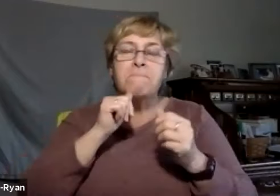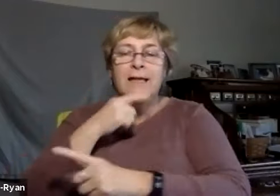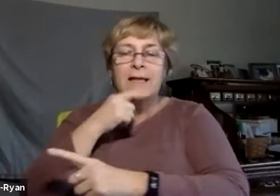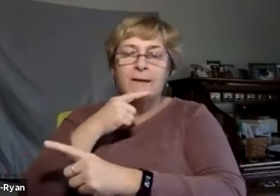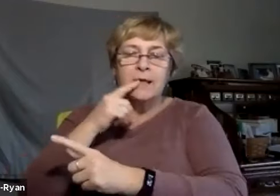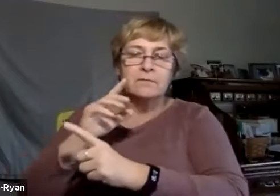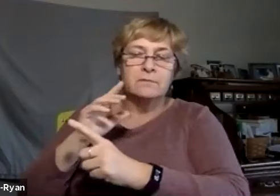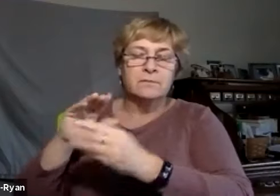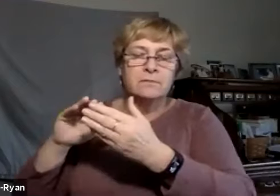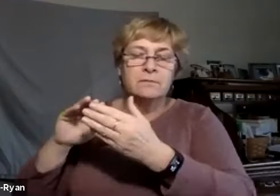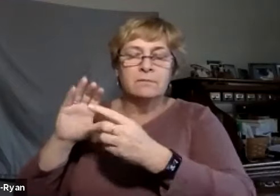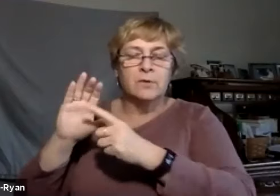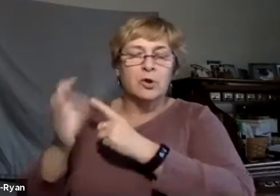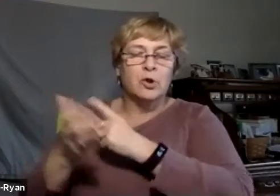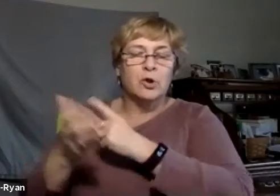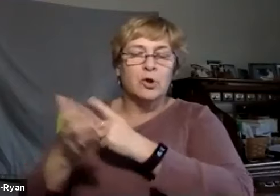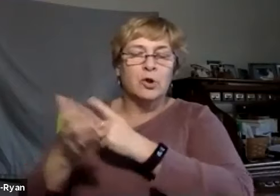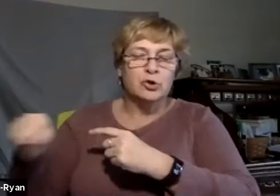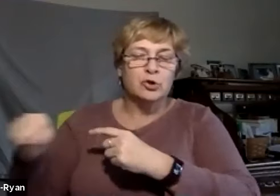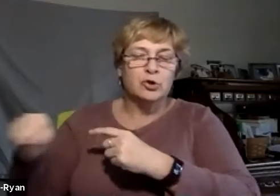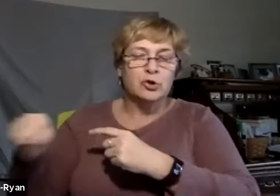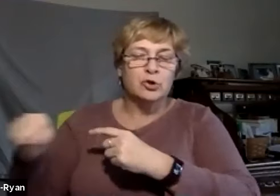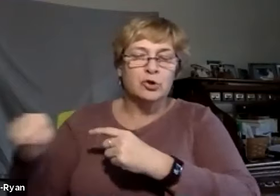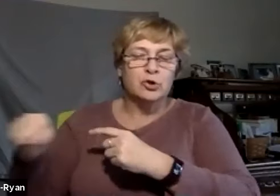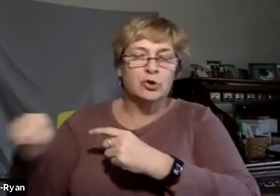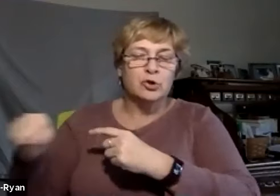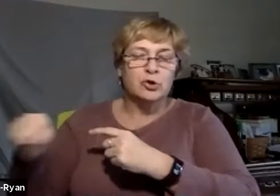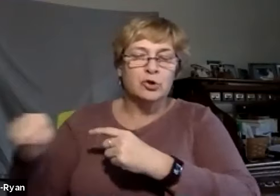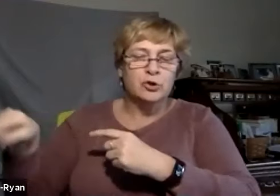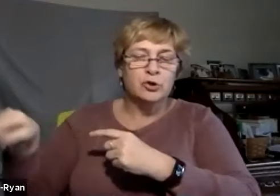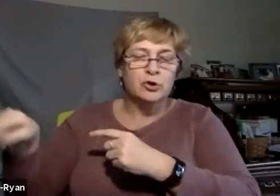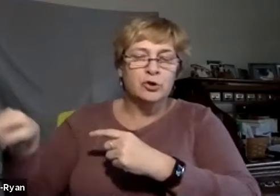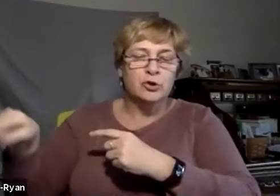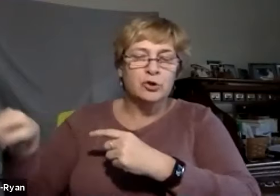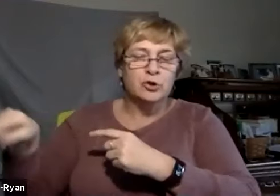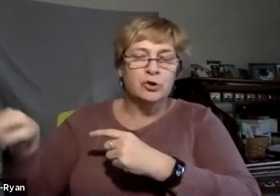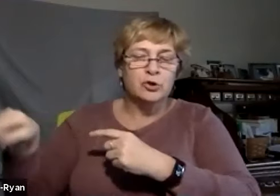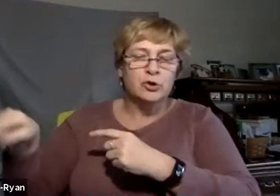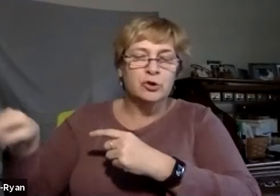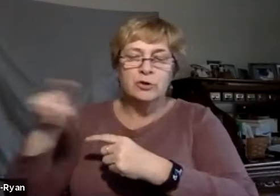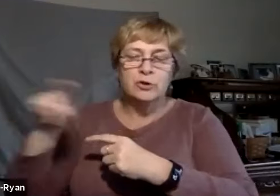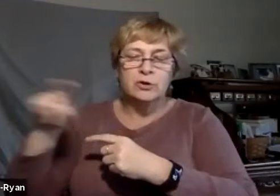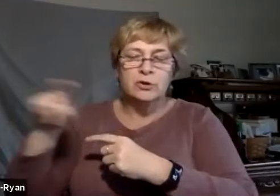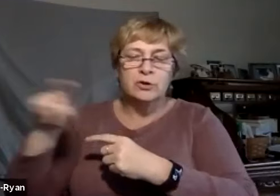They're very comfortable, and within hearing culture, they would not be as comfortable.